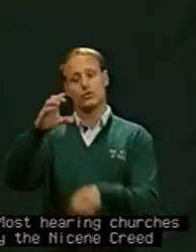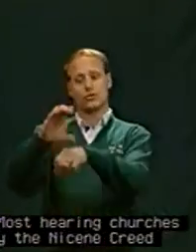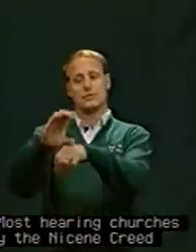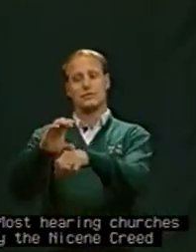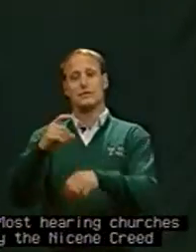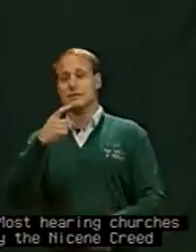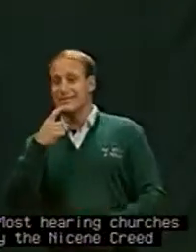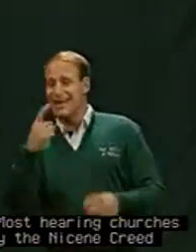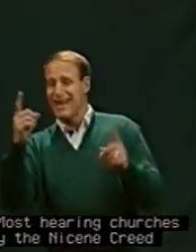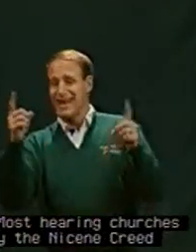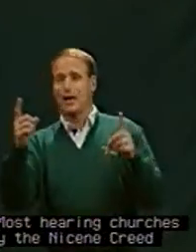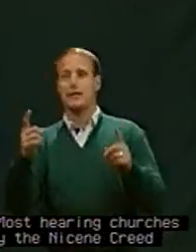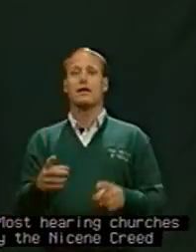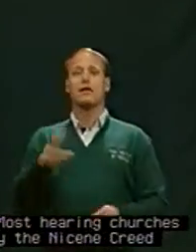Most hearing churches say the Nicene Creed